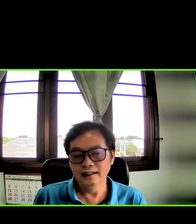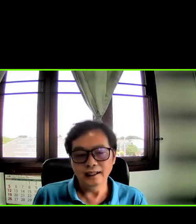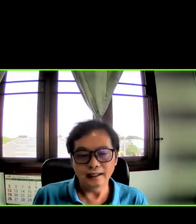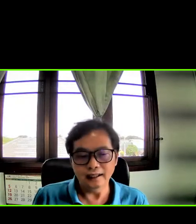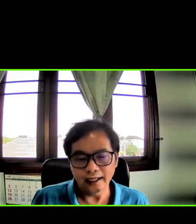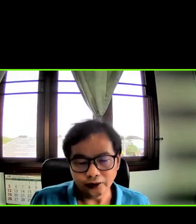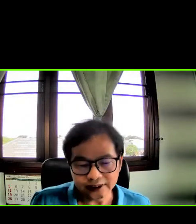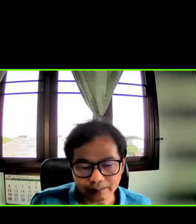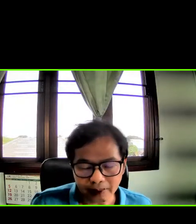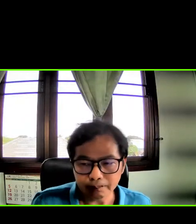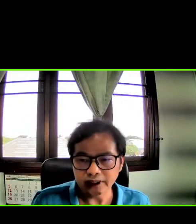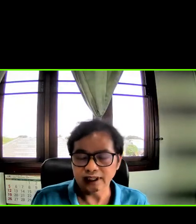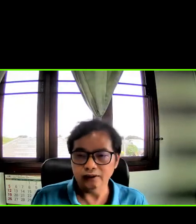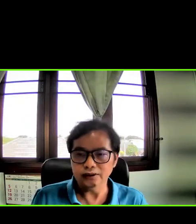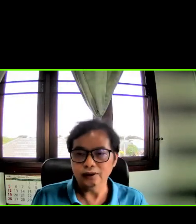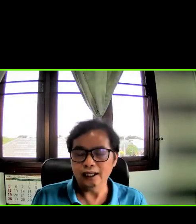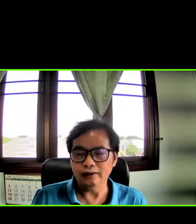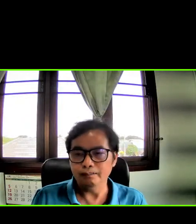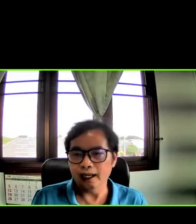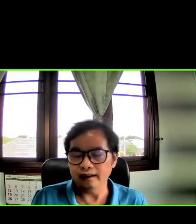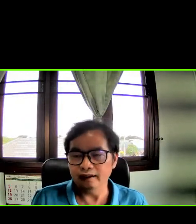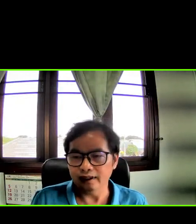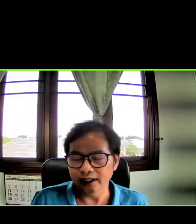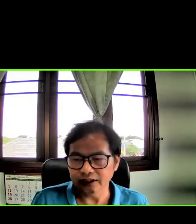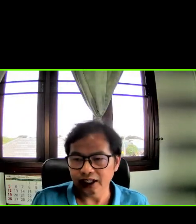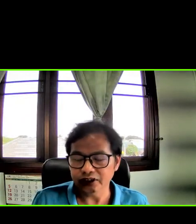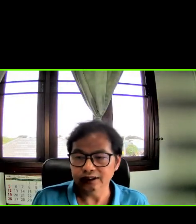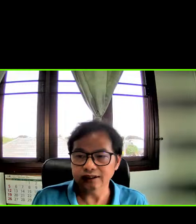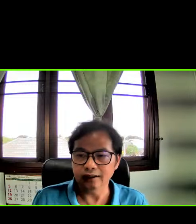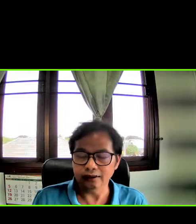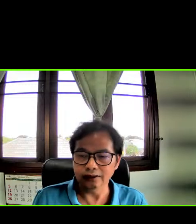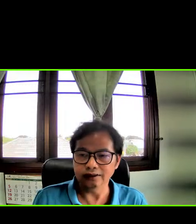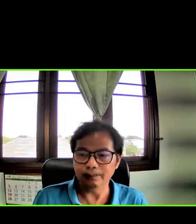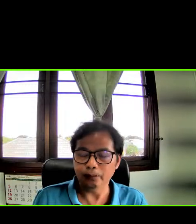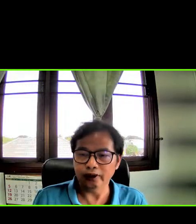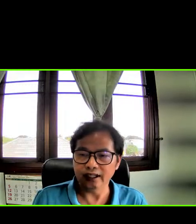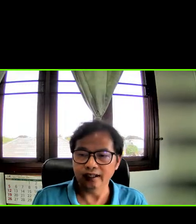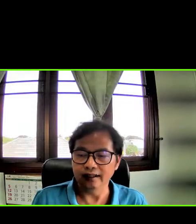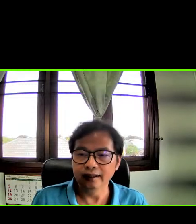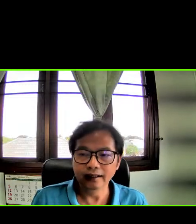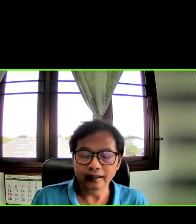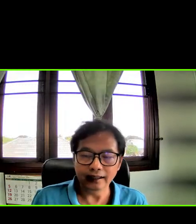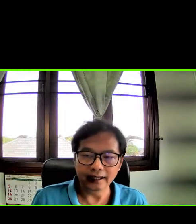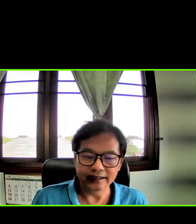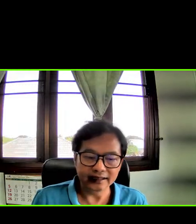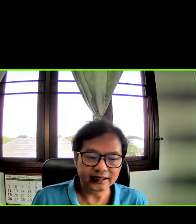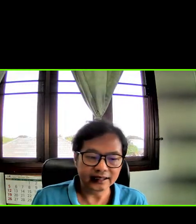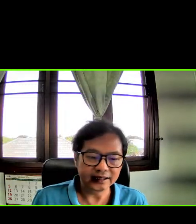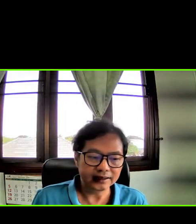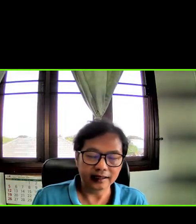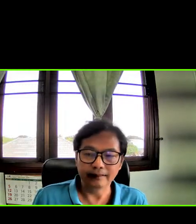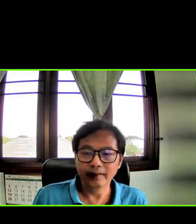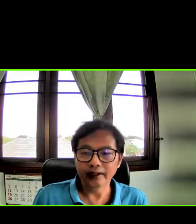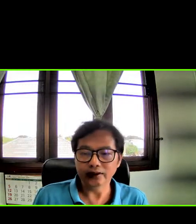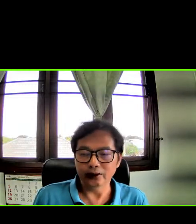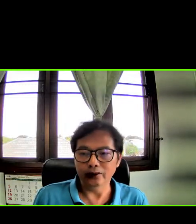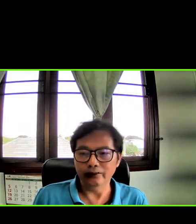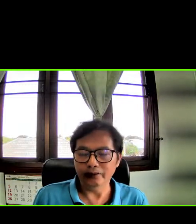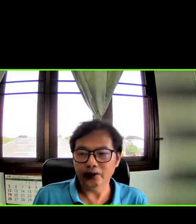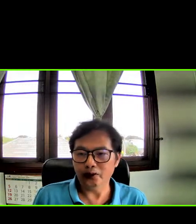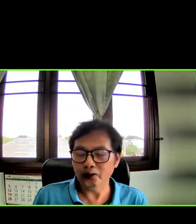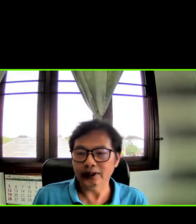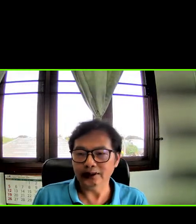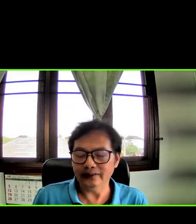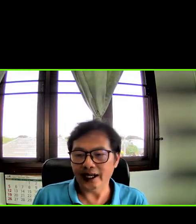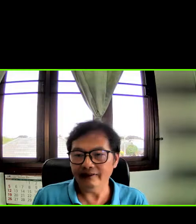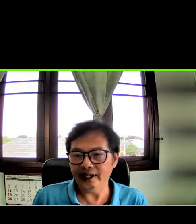the IOC members and also other partner organizations and also supporting agencies. Yeah. So